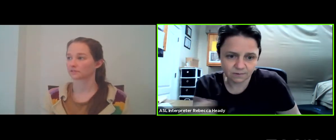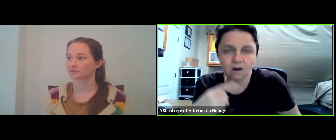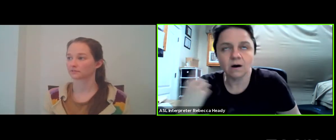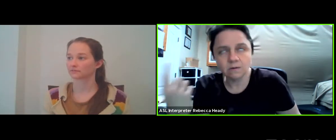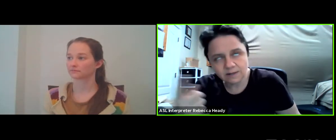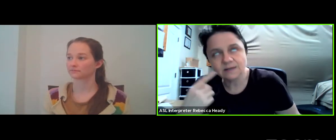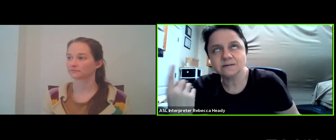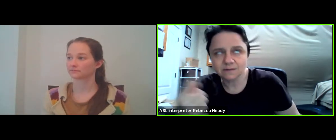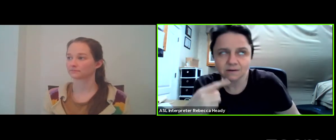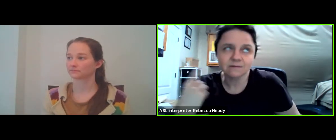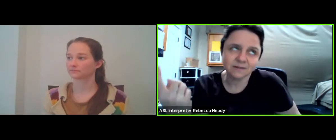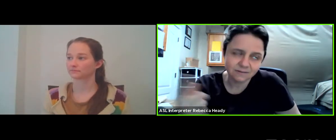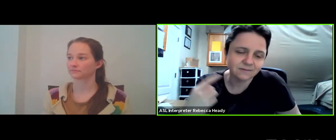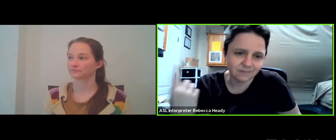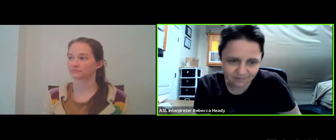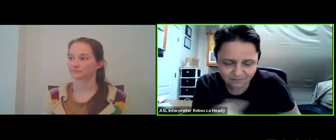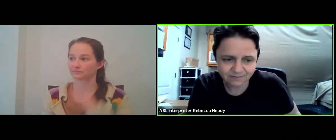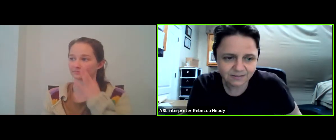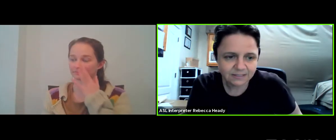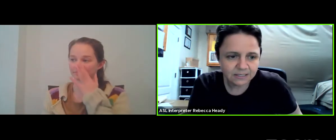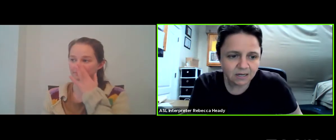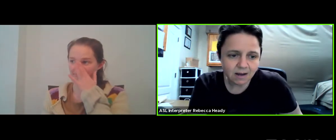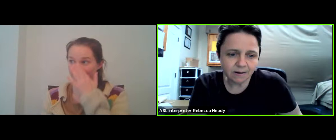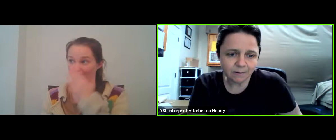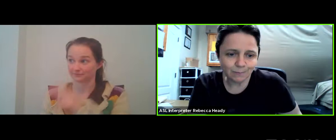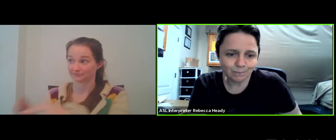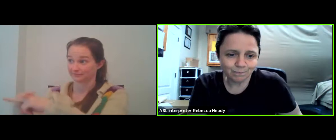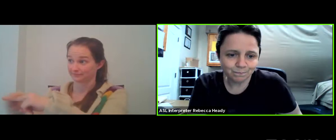long, always,